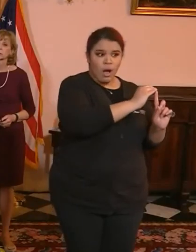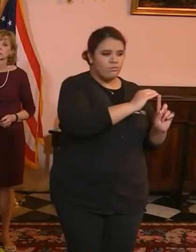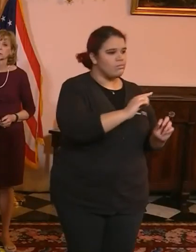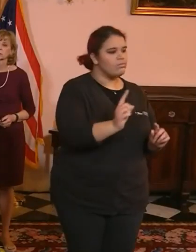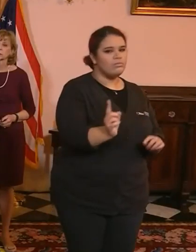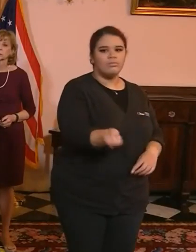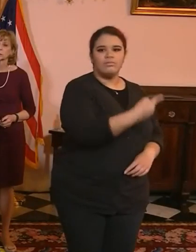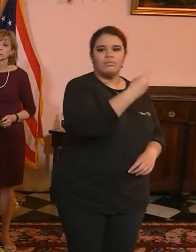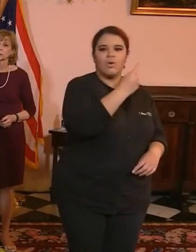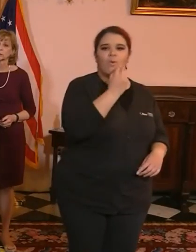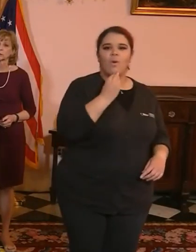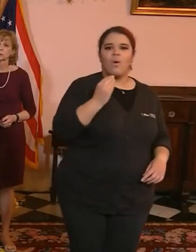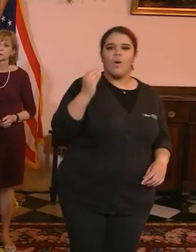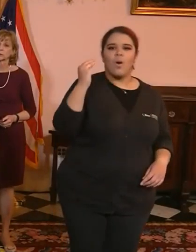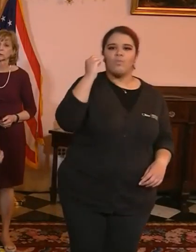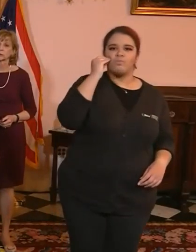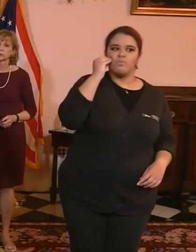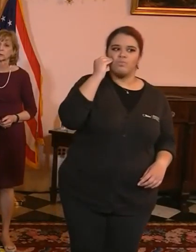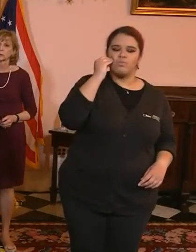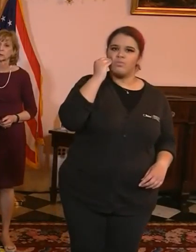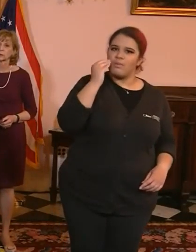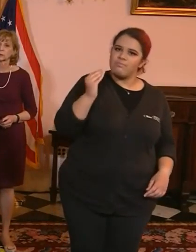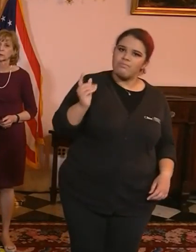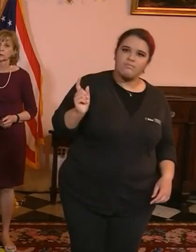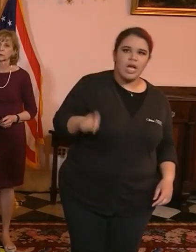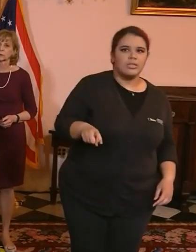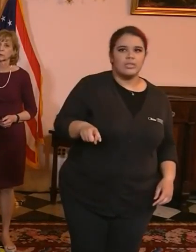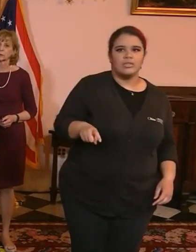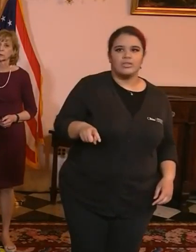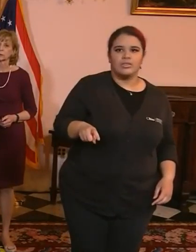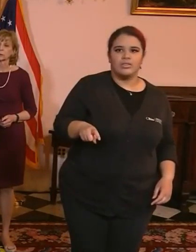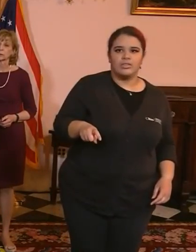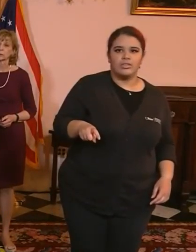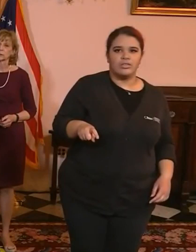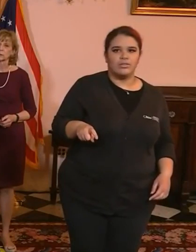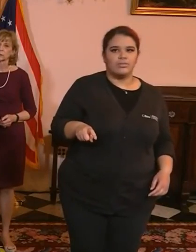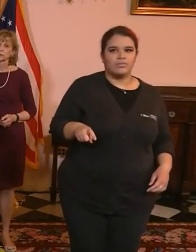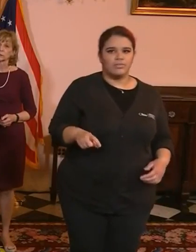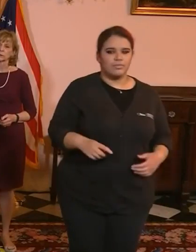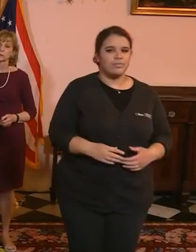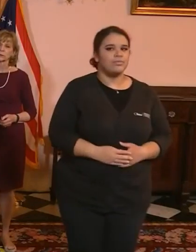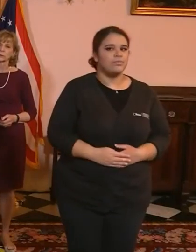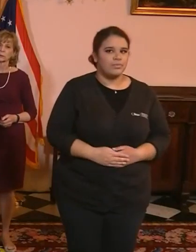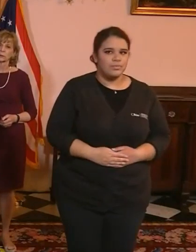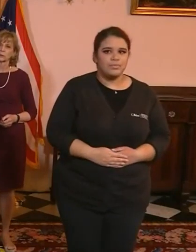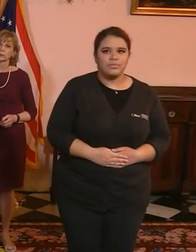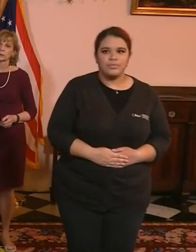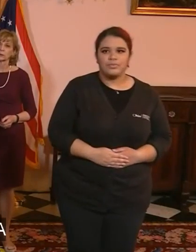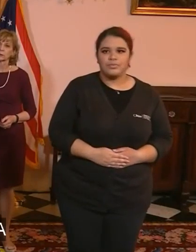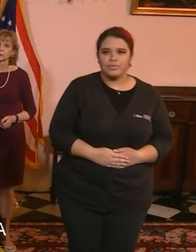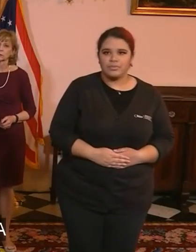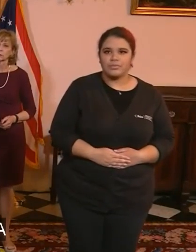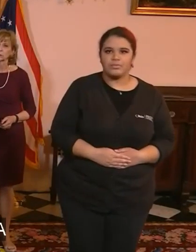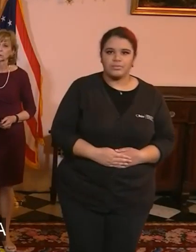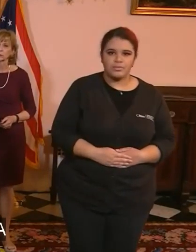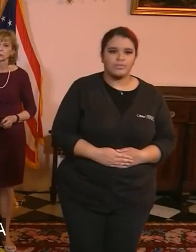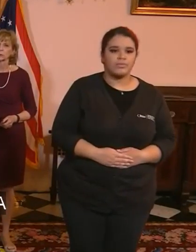expect them to do all the things that they really, in fact, need to be doing to protect that individual.